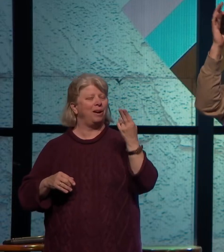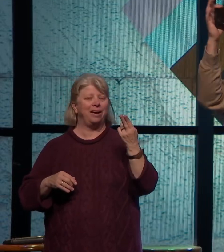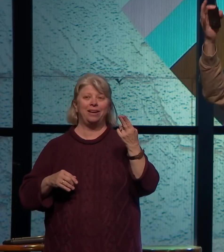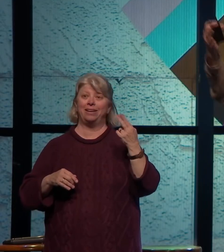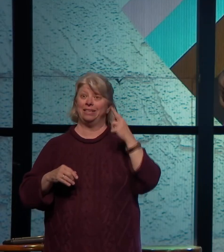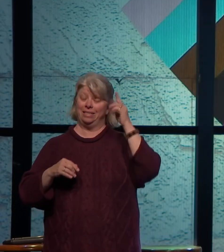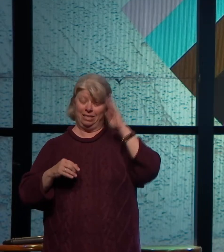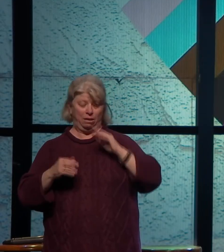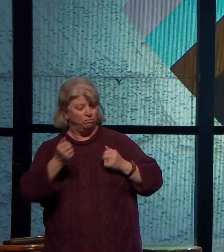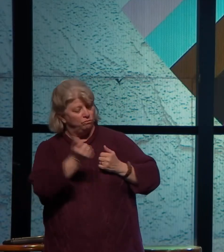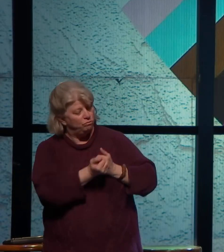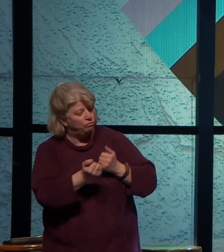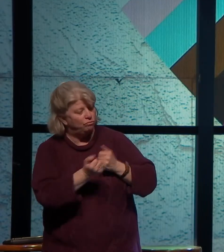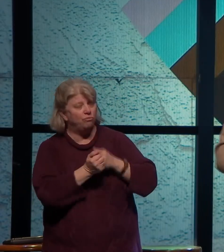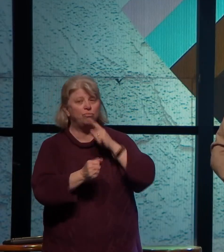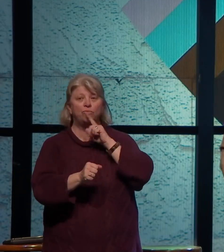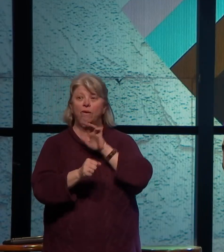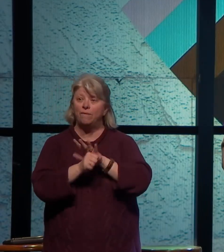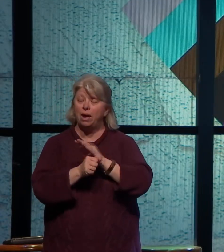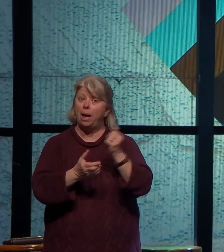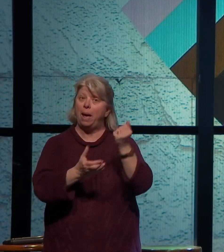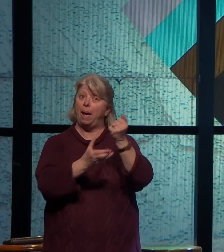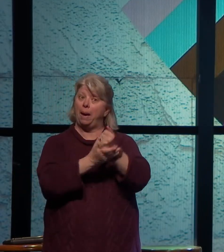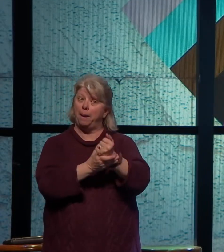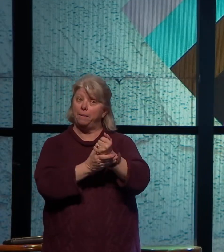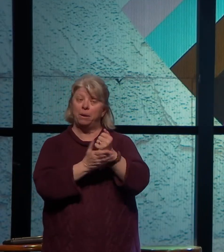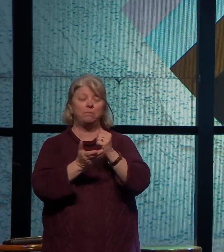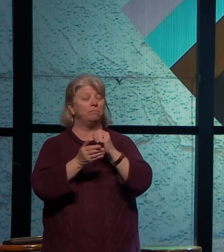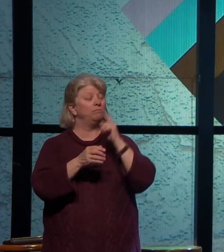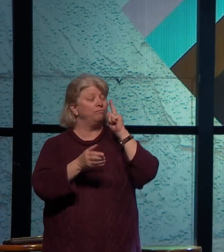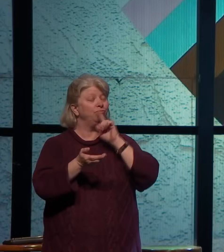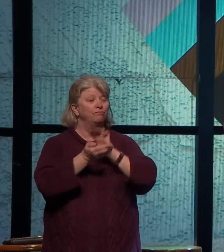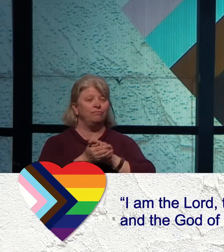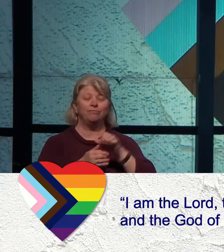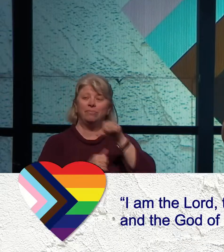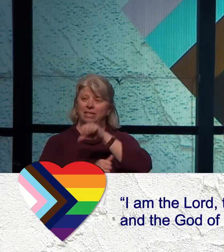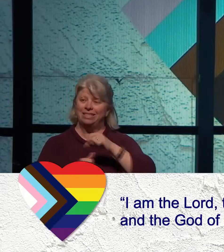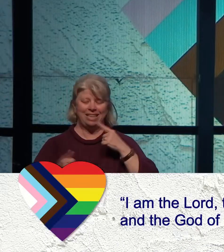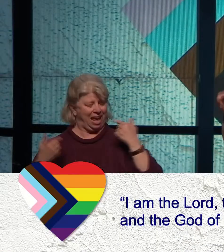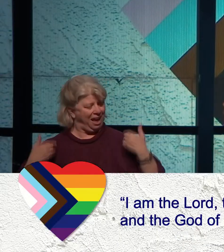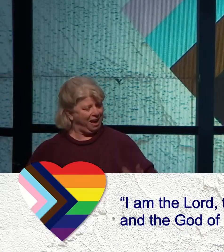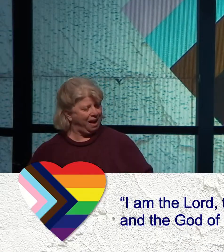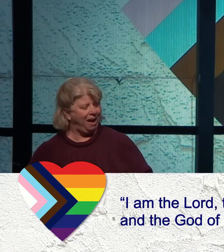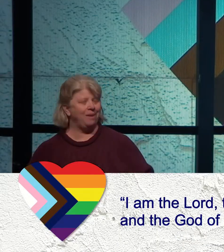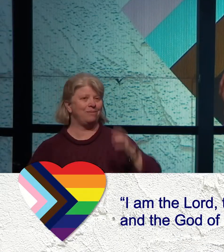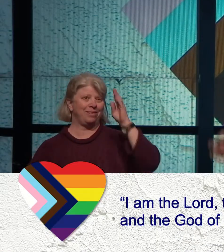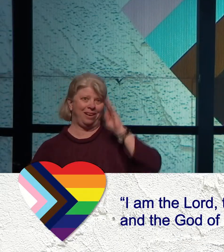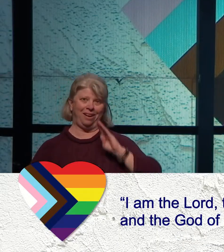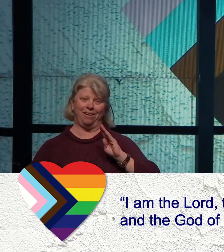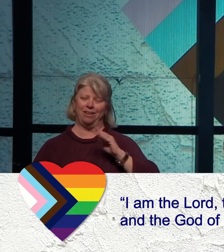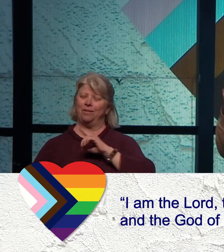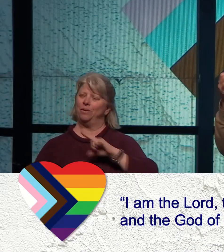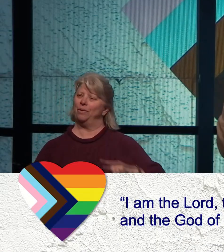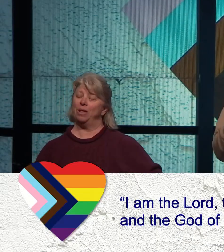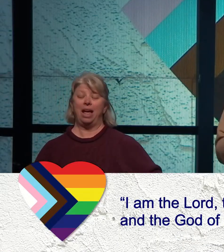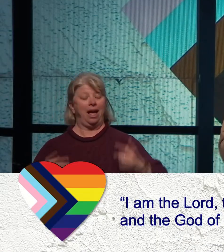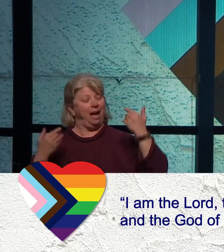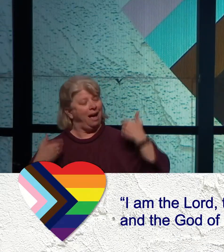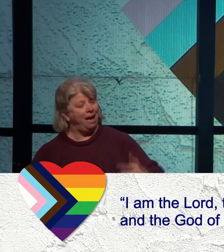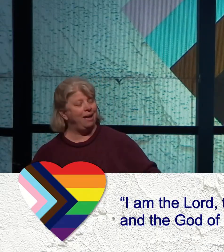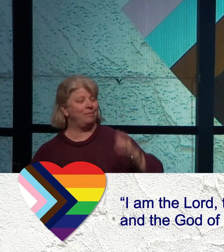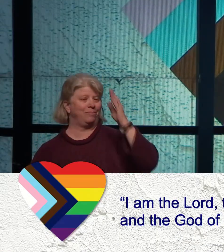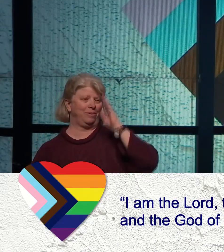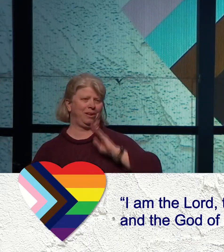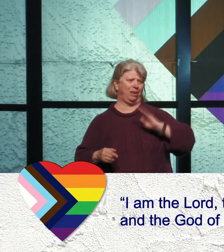he's reaffirming the covenant that Abraham made with him. And he says, I am Yahweh. That's what Lord means. He says, I am Yahweh,